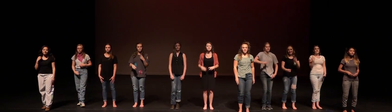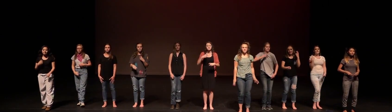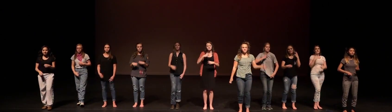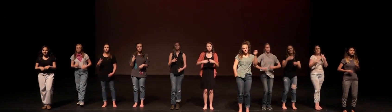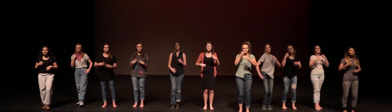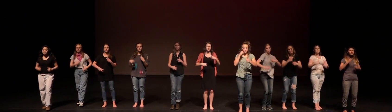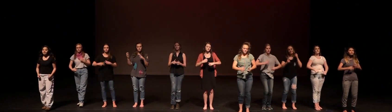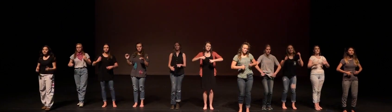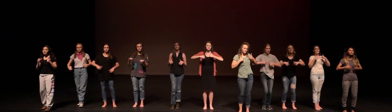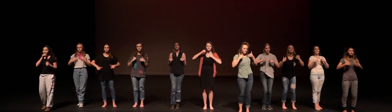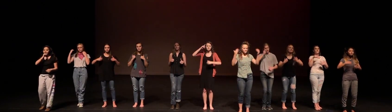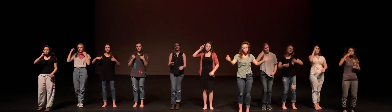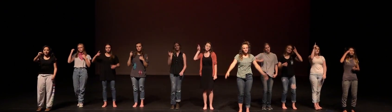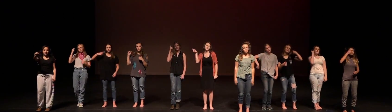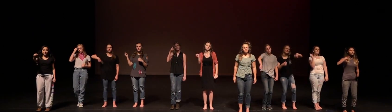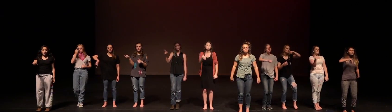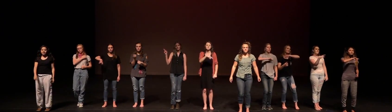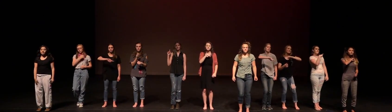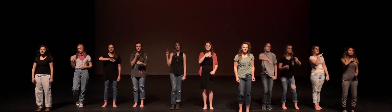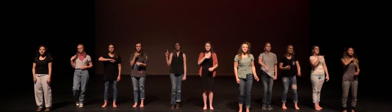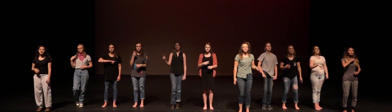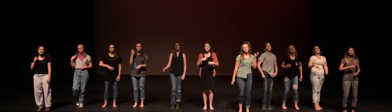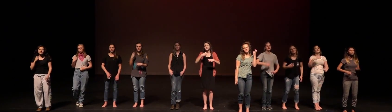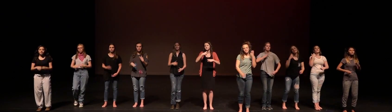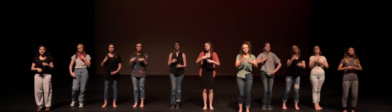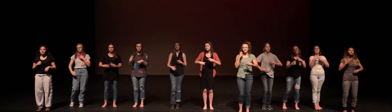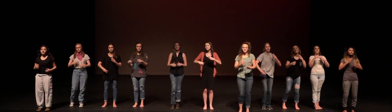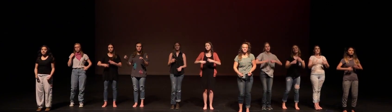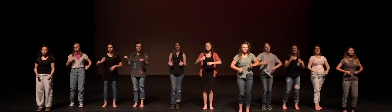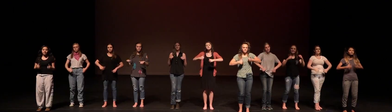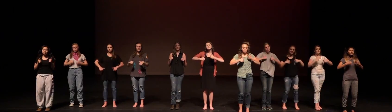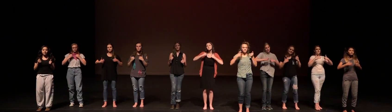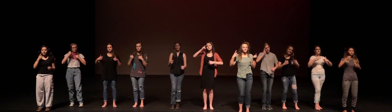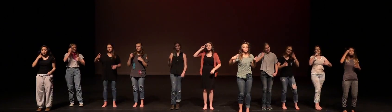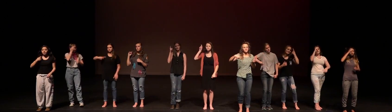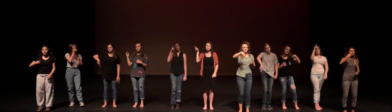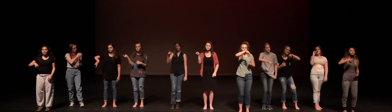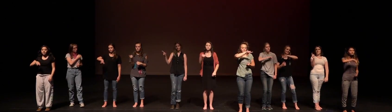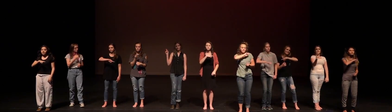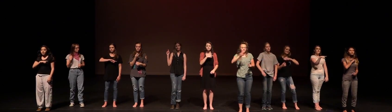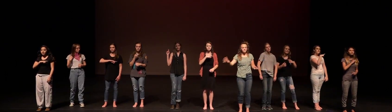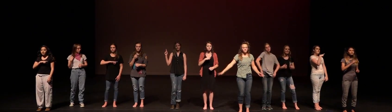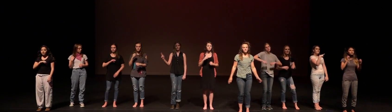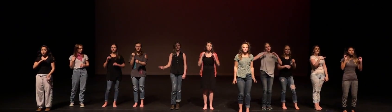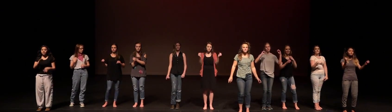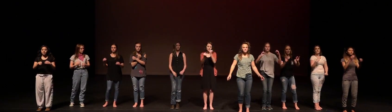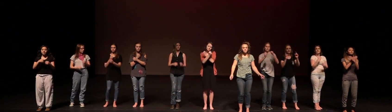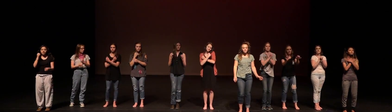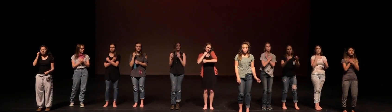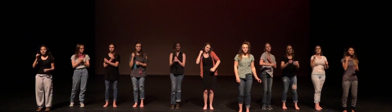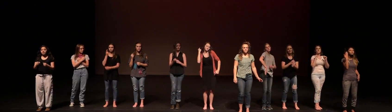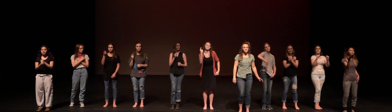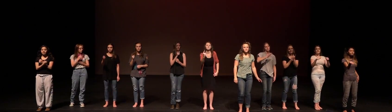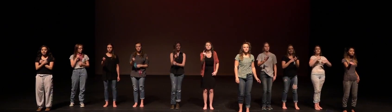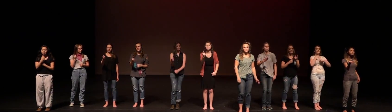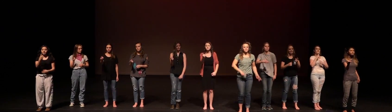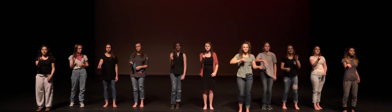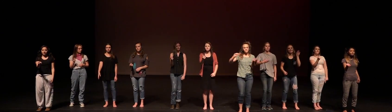It's the heart of life, in a world's atmosphere. It's the heart of life, never want something. No one cares for you. A kid,